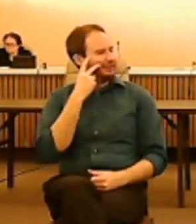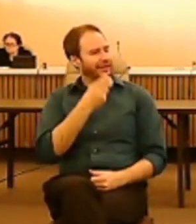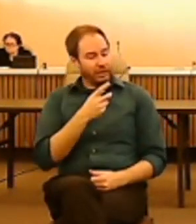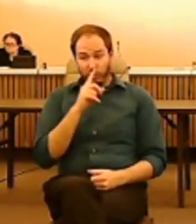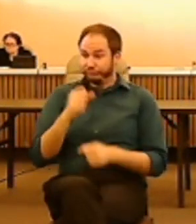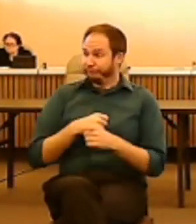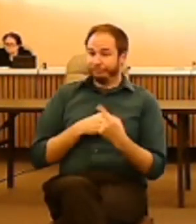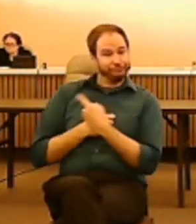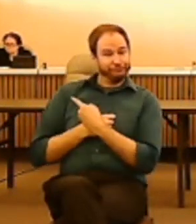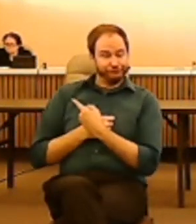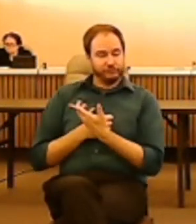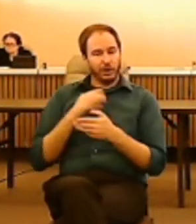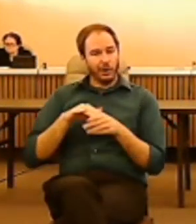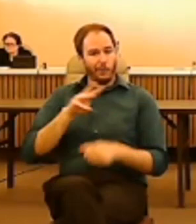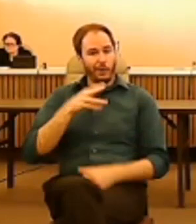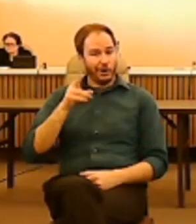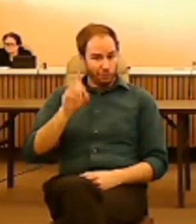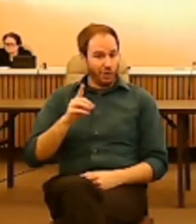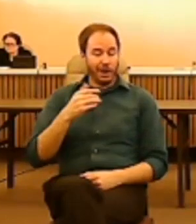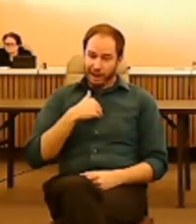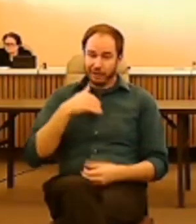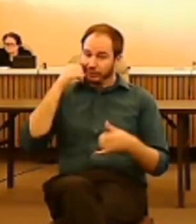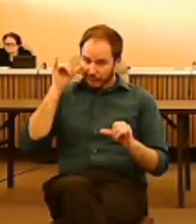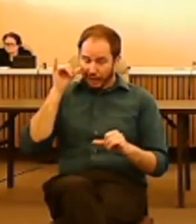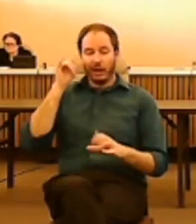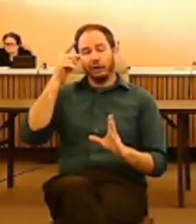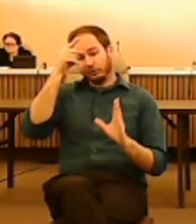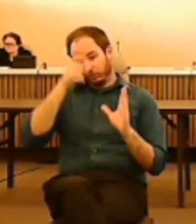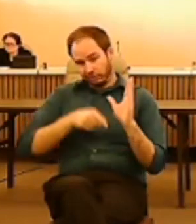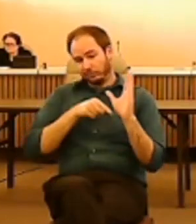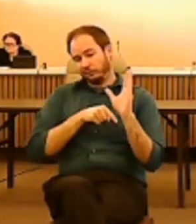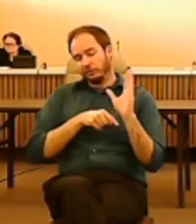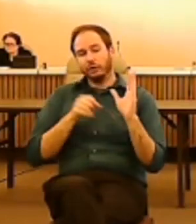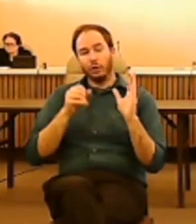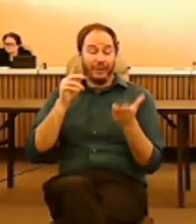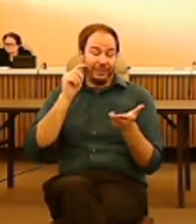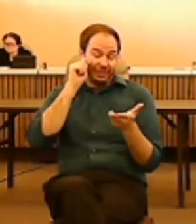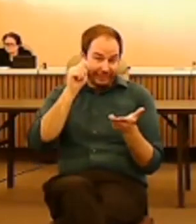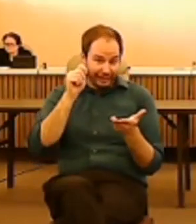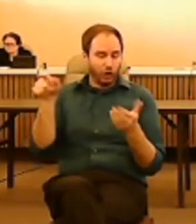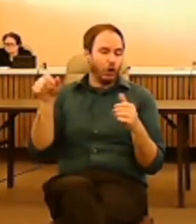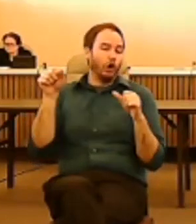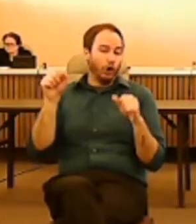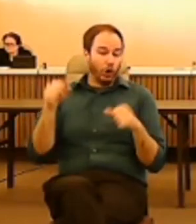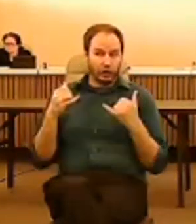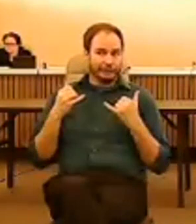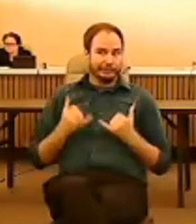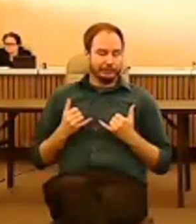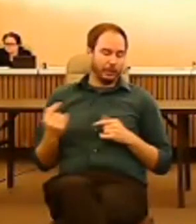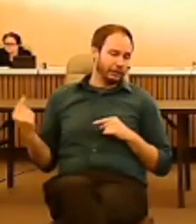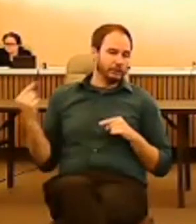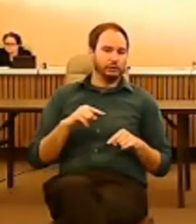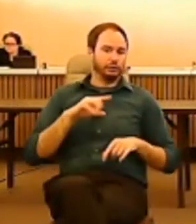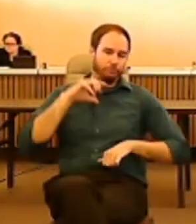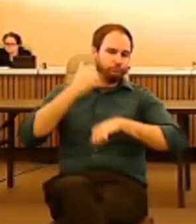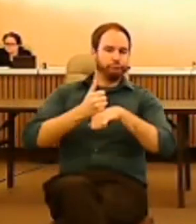in that field on West Henrietta Road. And so because of that, in theories, they could today come in and put